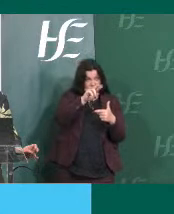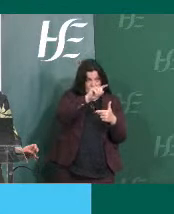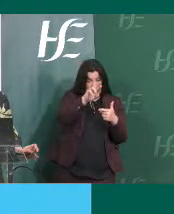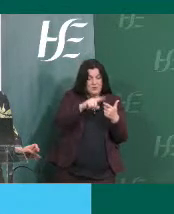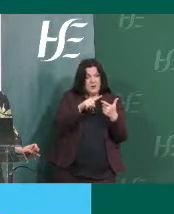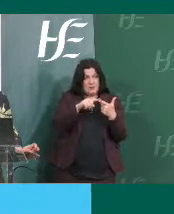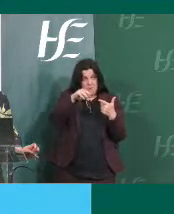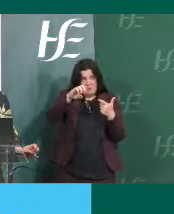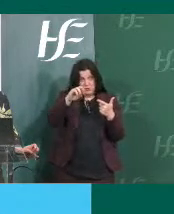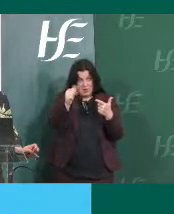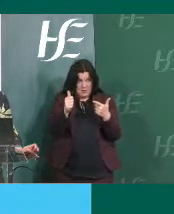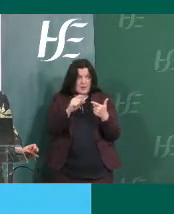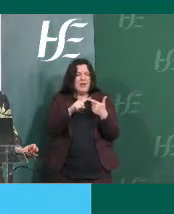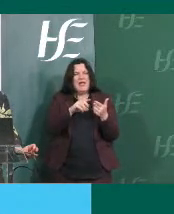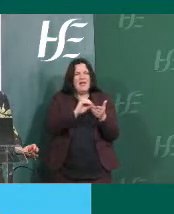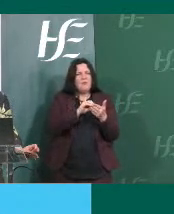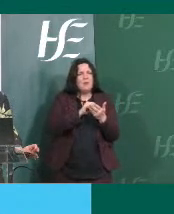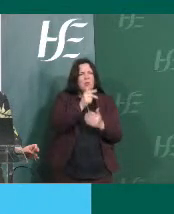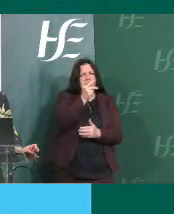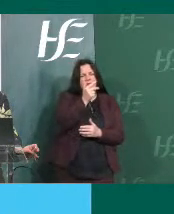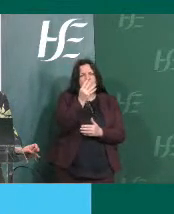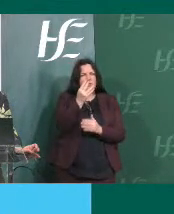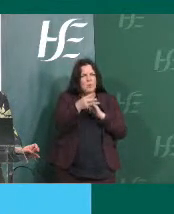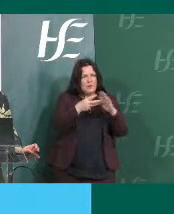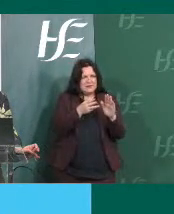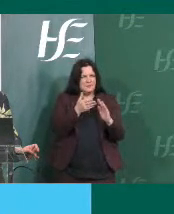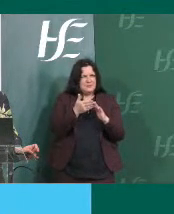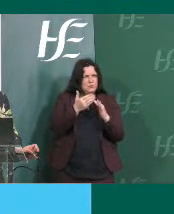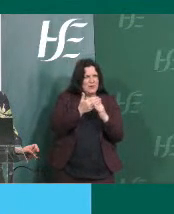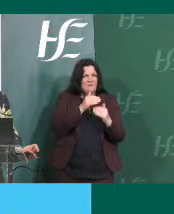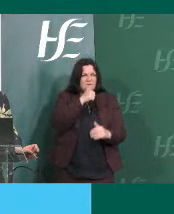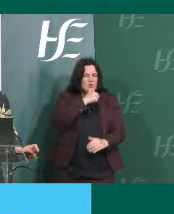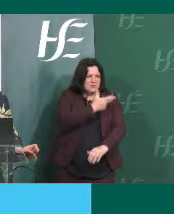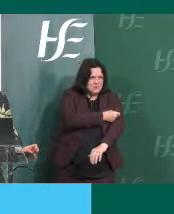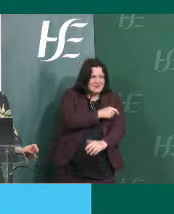vaccine with a 3 to 4 week interval between the 2 doses.